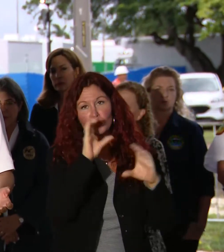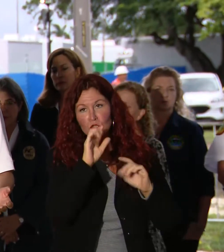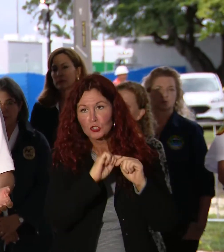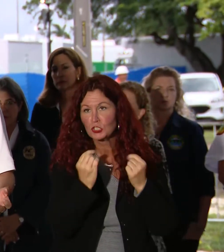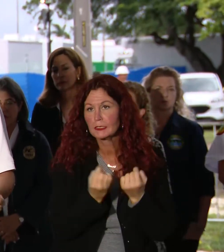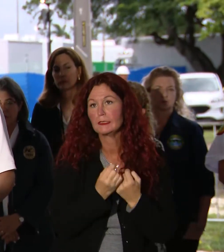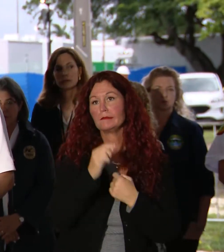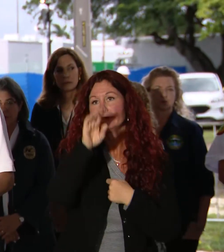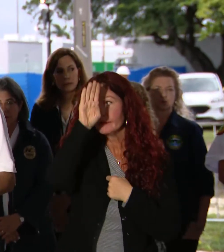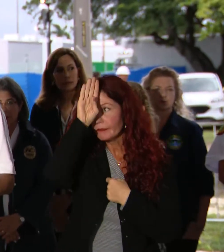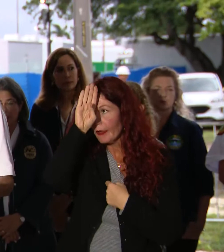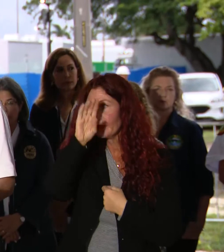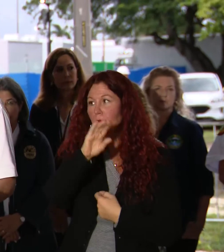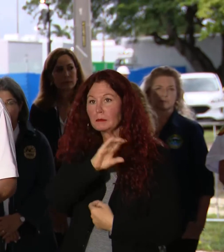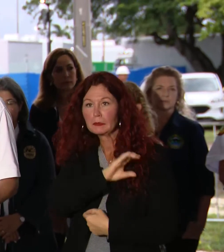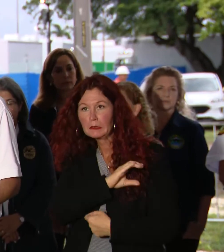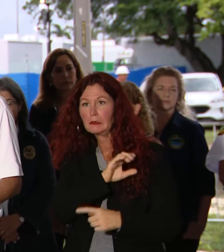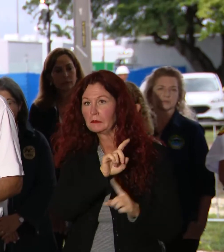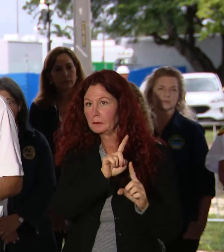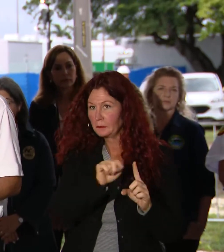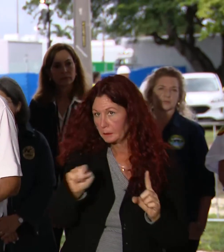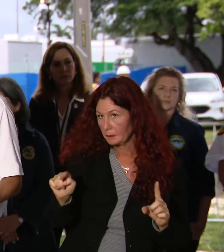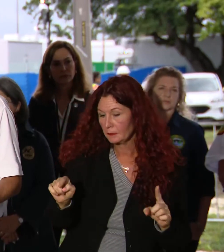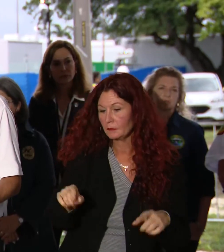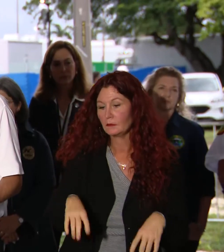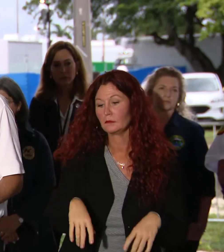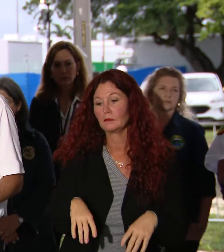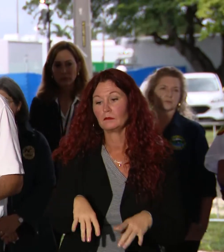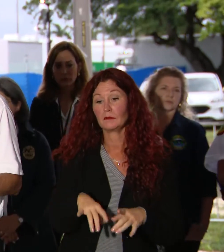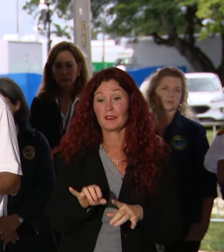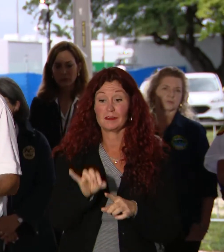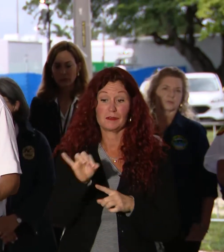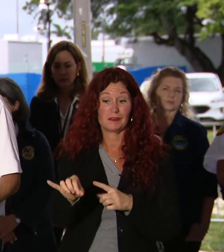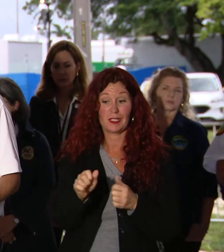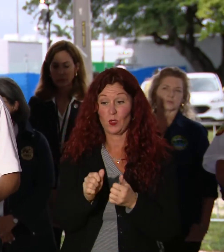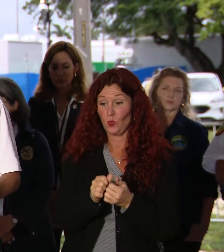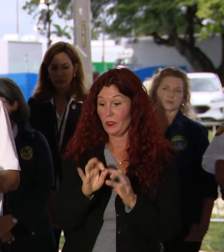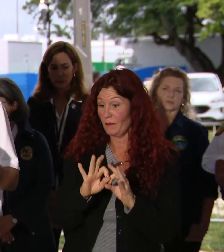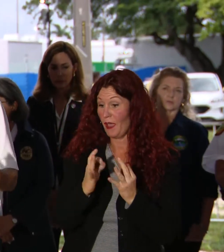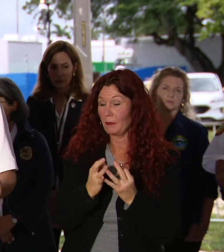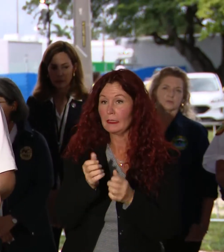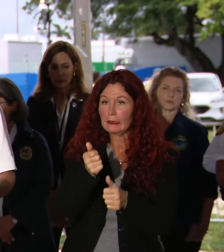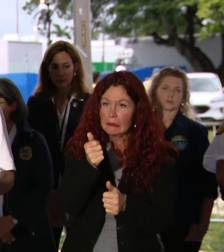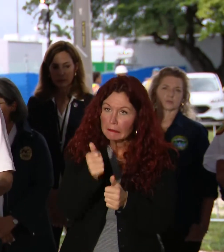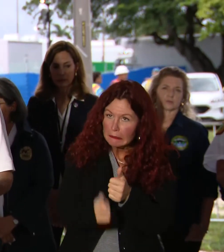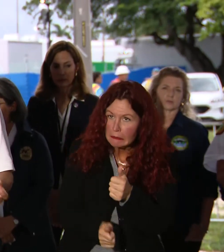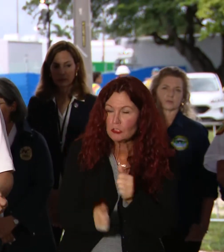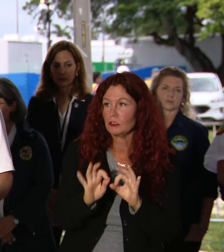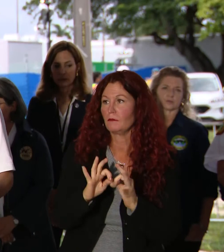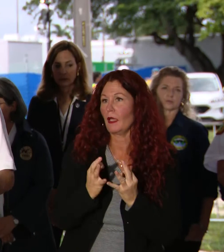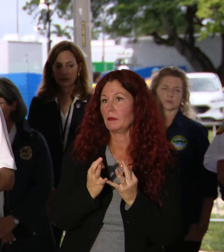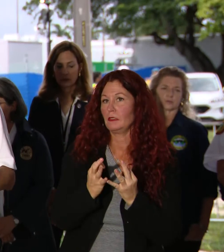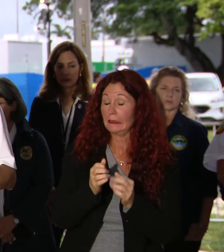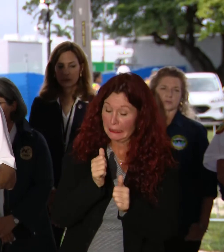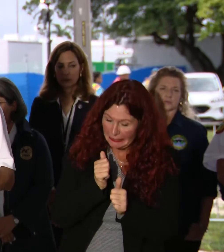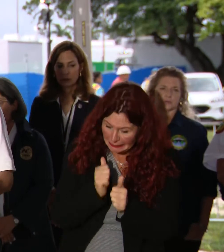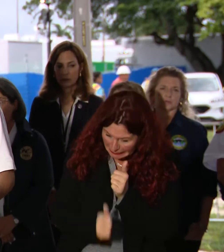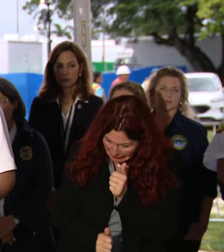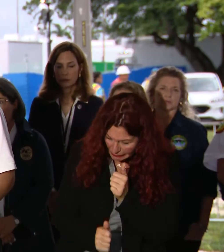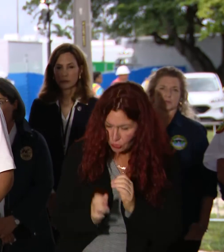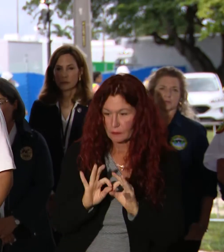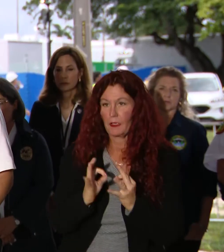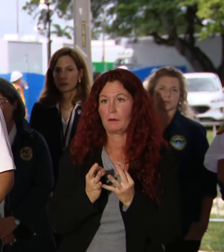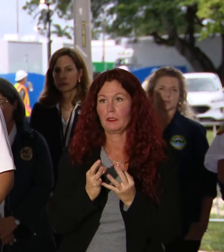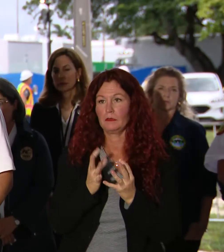encouragement and thanks, and most importantly, he was with the families and literally went around to every single table of